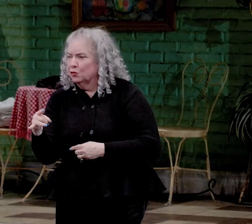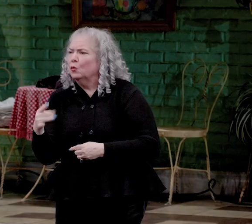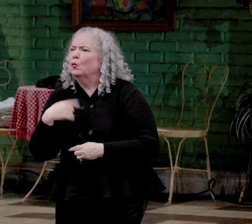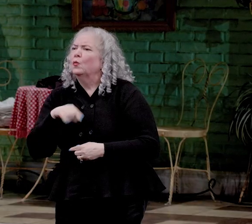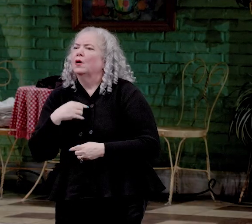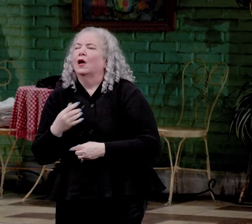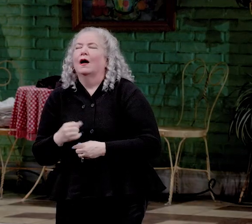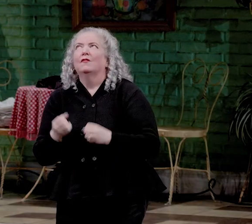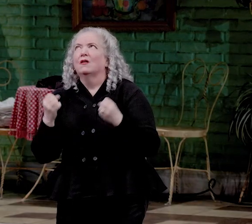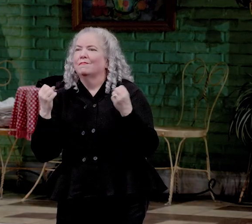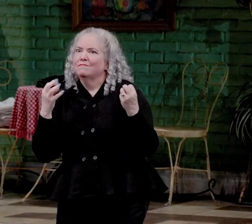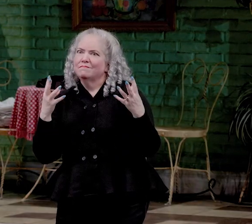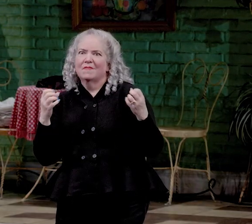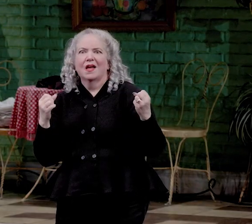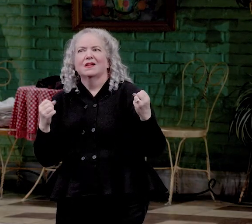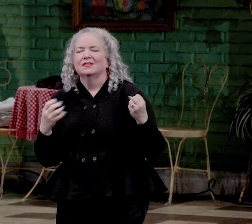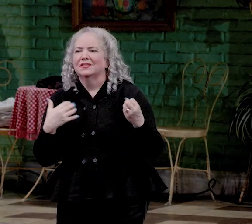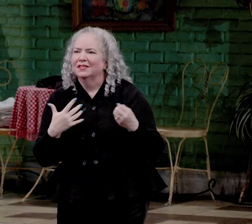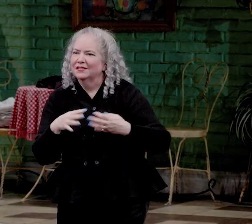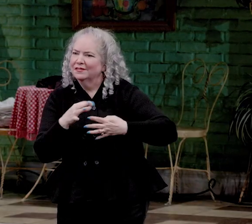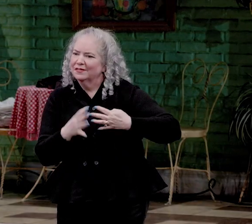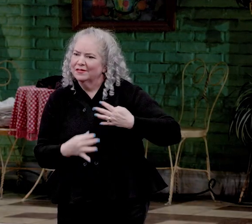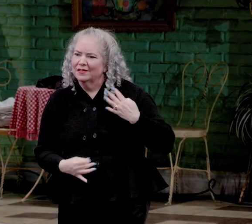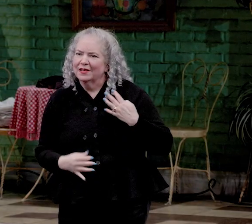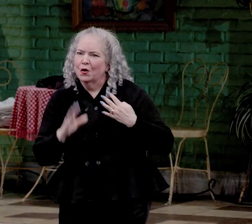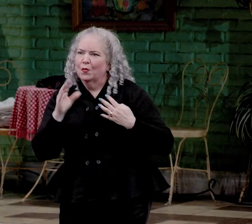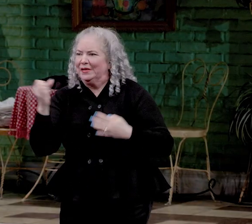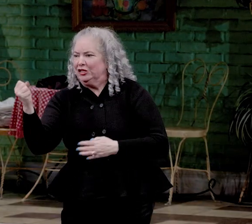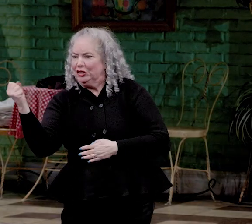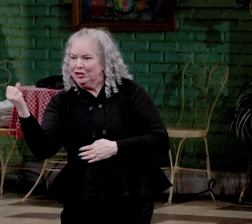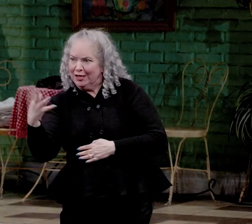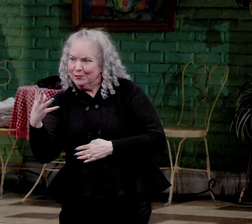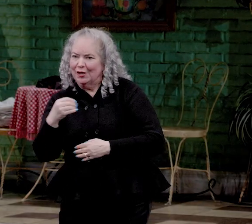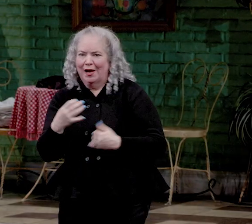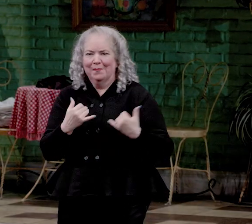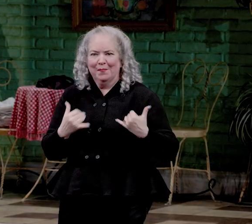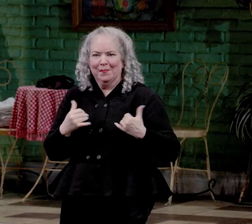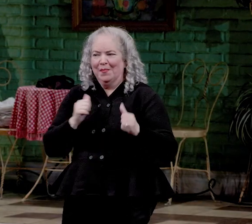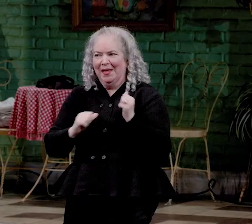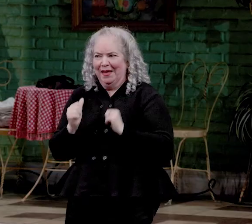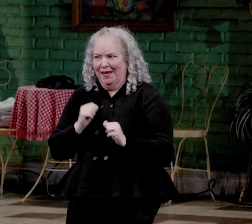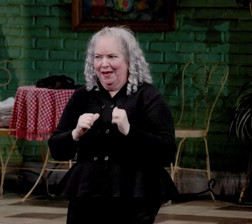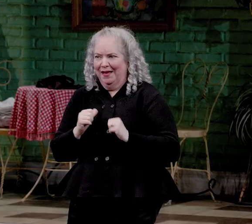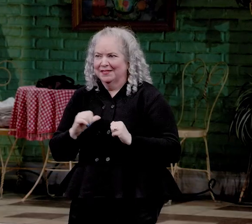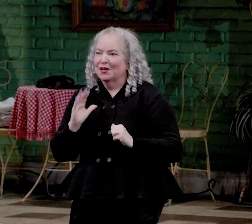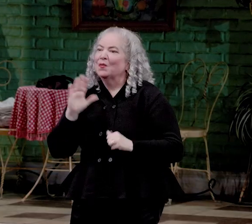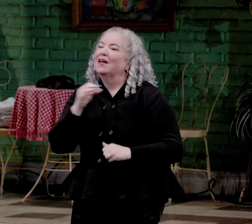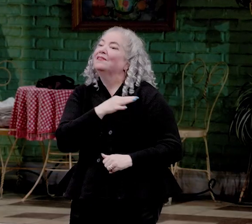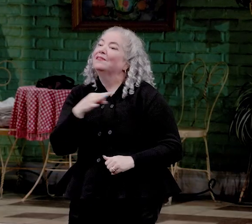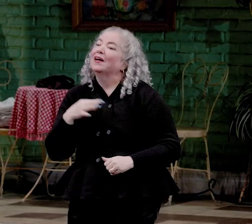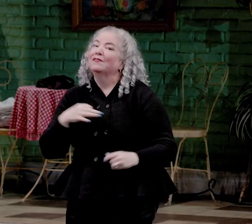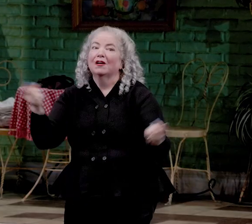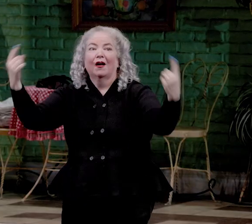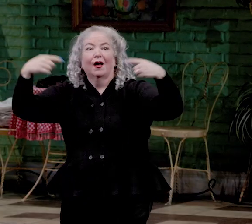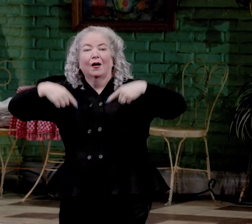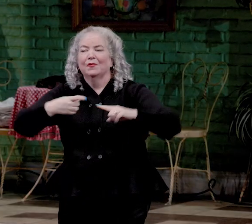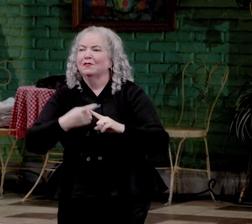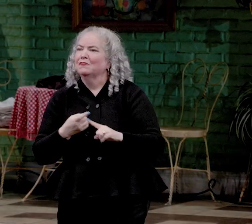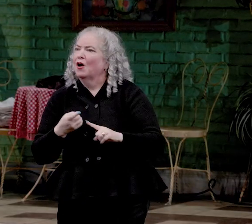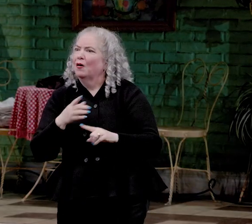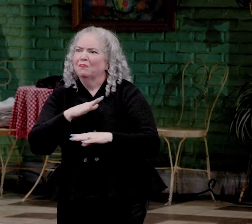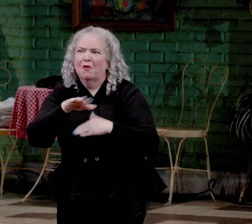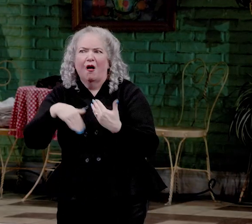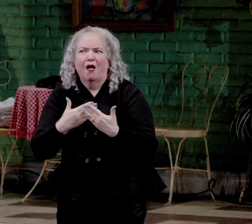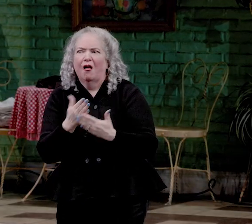incredible lineup this year for Summer Academy. It will be Shakespeare and contemporary plays. And we do have faculty coming in from all over the country